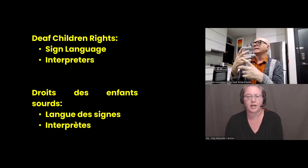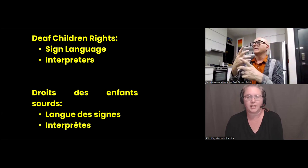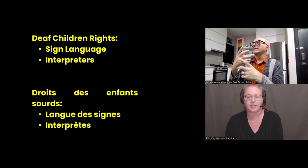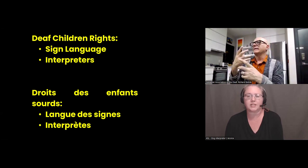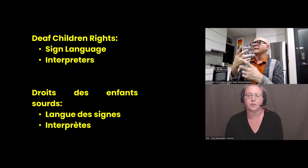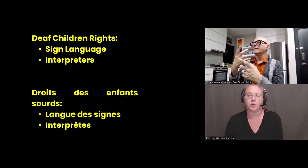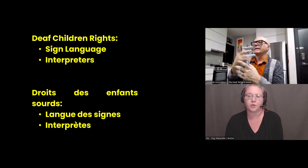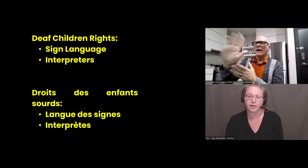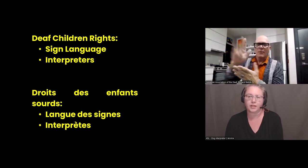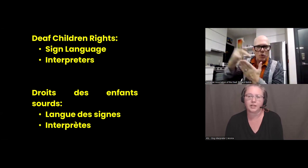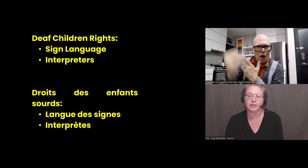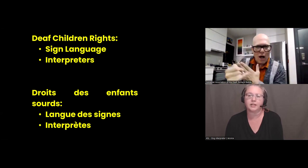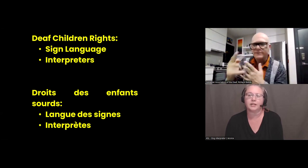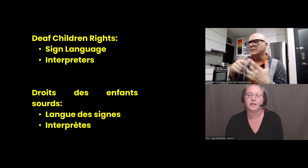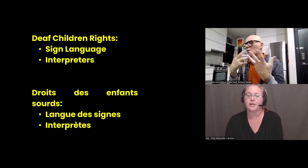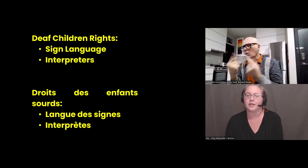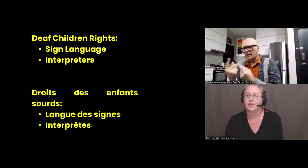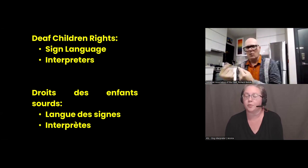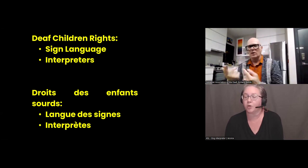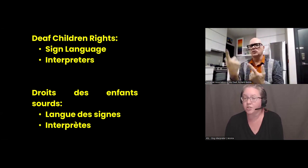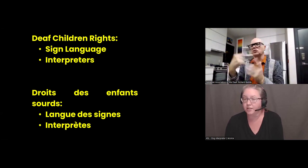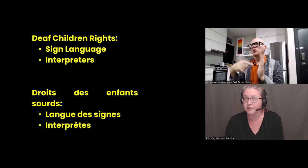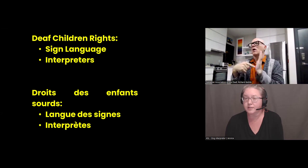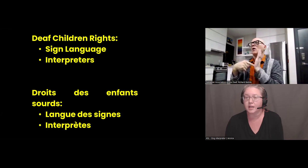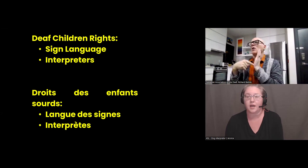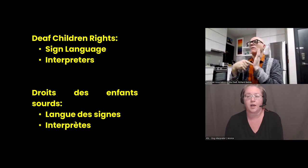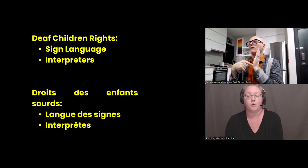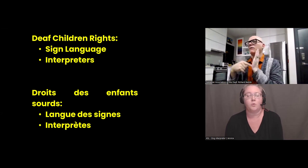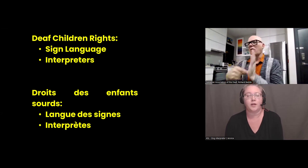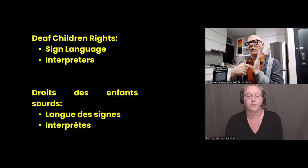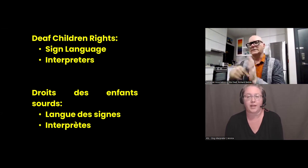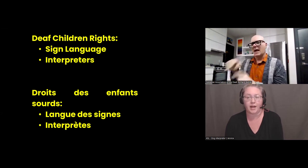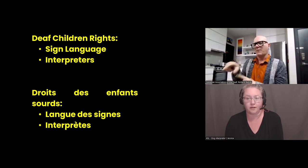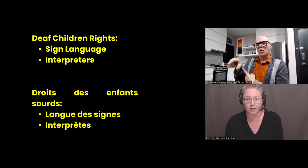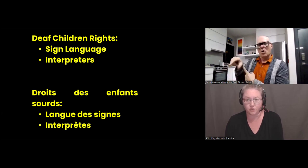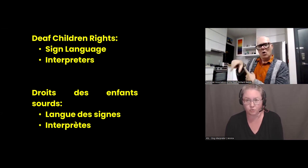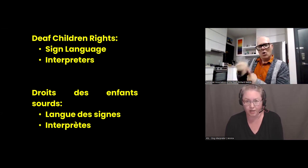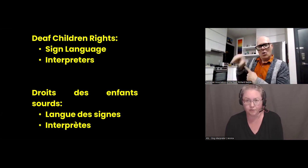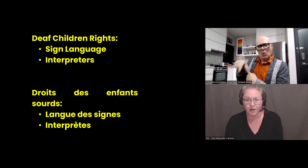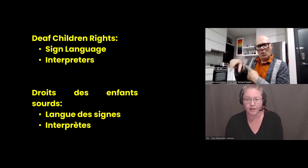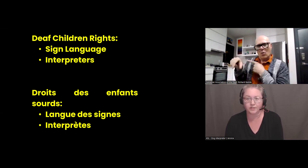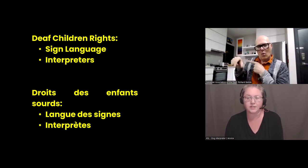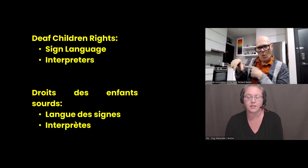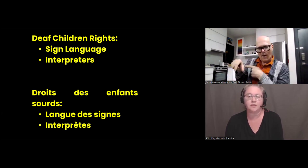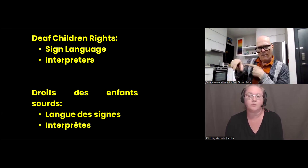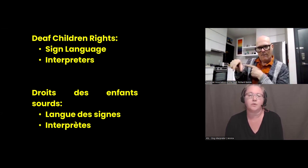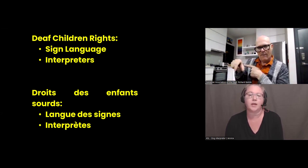at supporting their projects, whatever they have underway for Can advocacy. you pull it up?